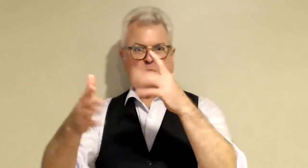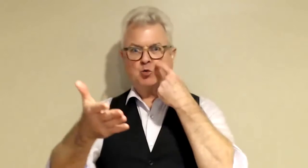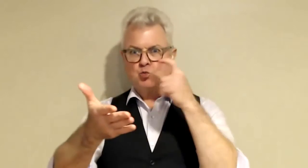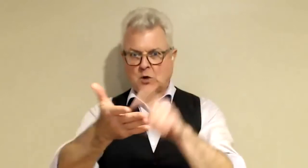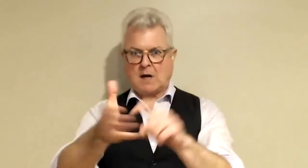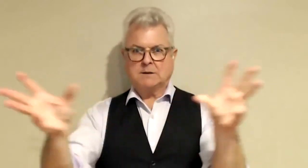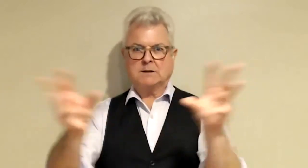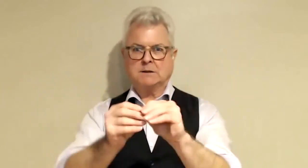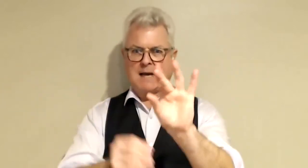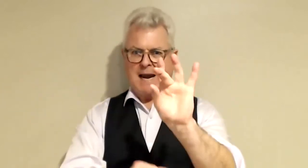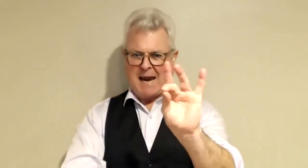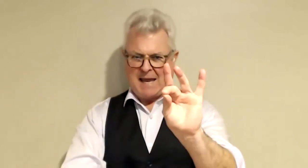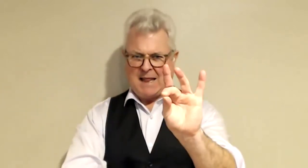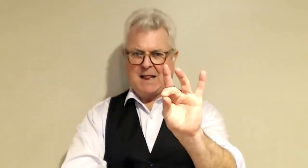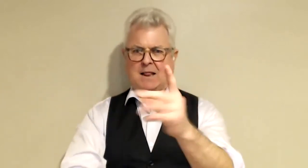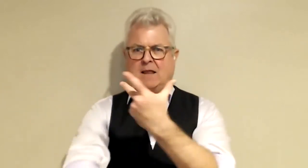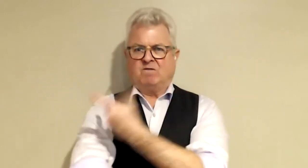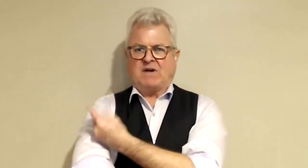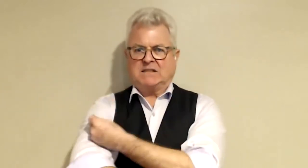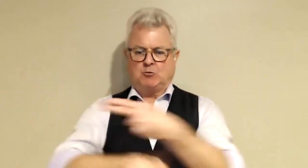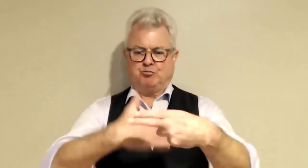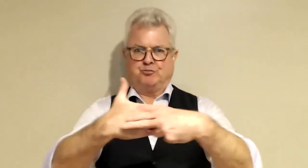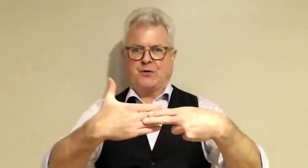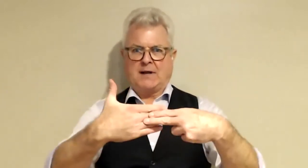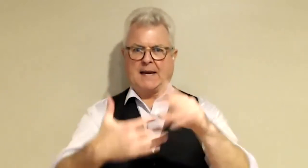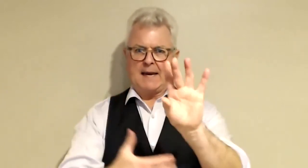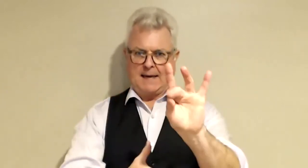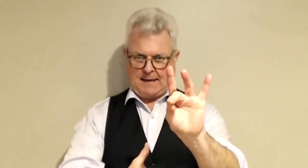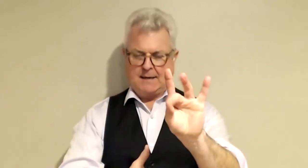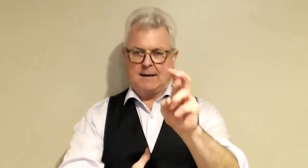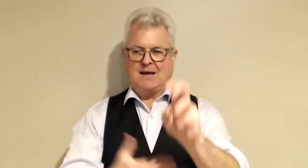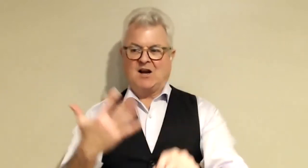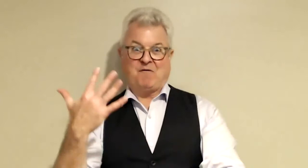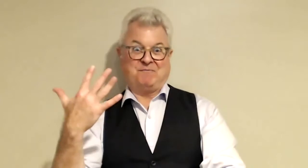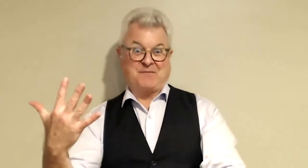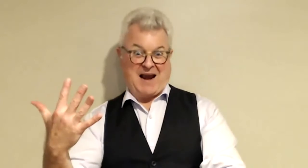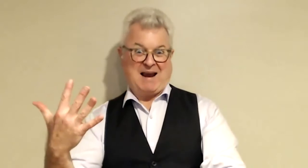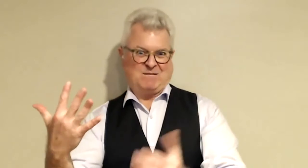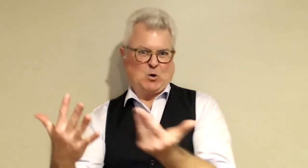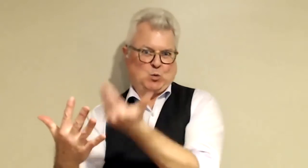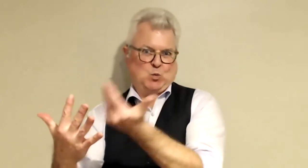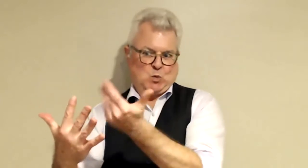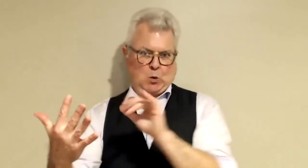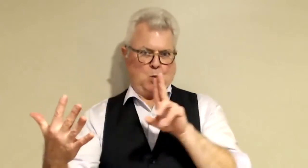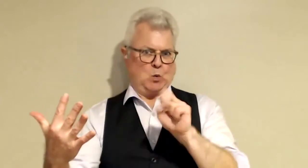other countries, in terms of vaccines that they're using above and beyond the 3 brands. Okay, they have a total of